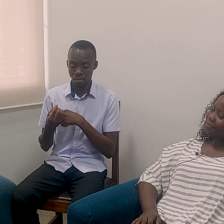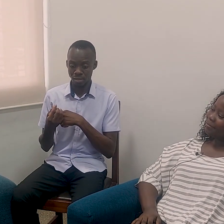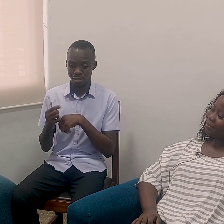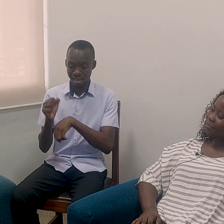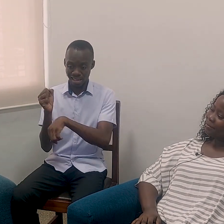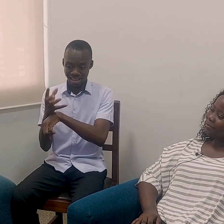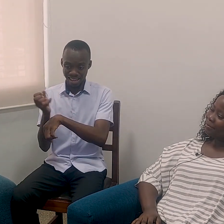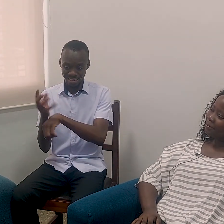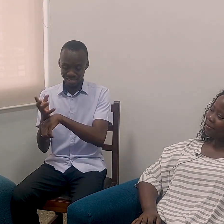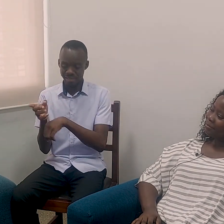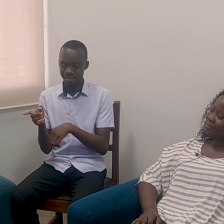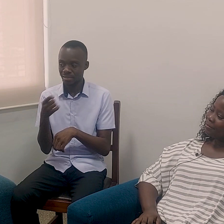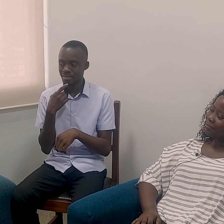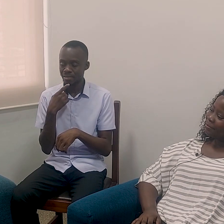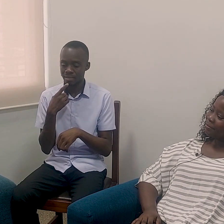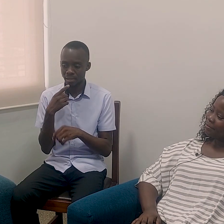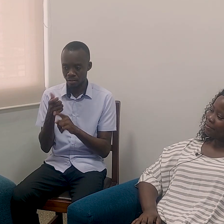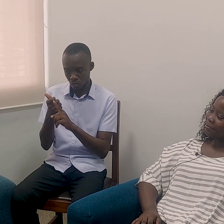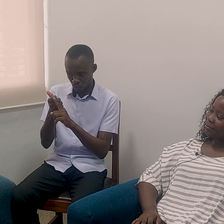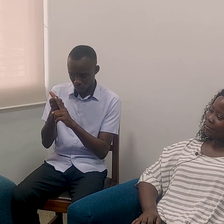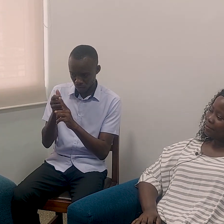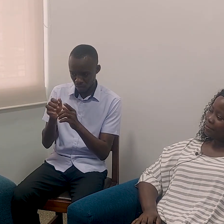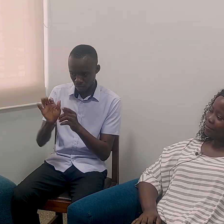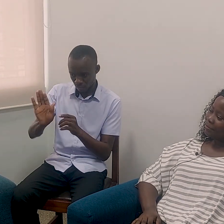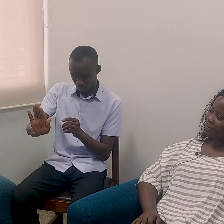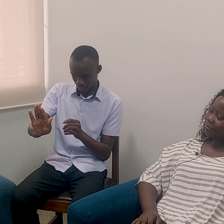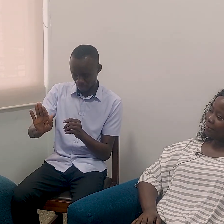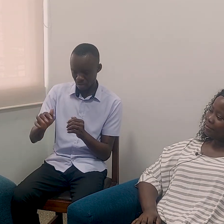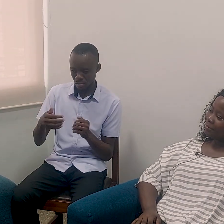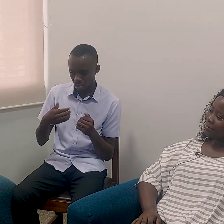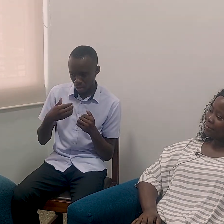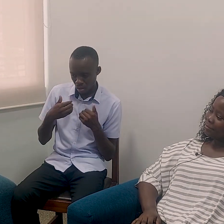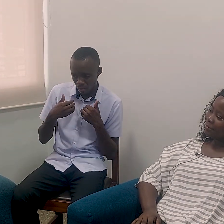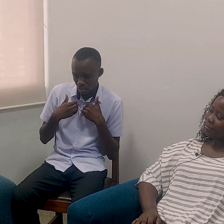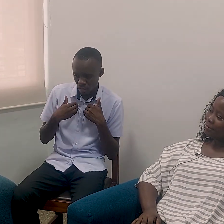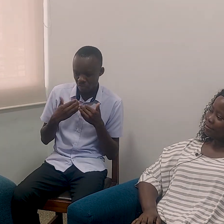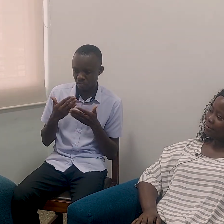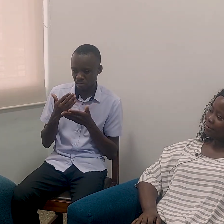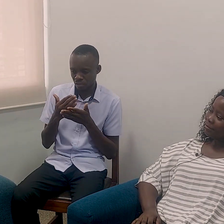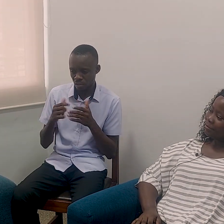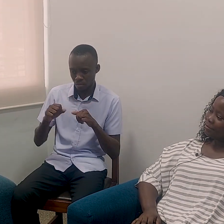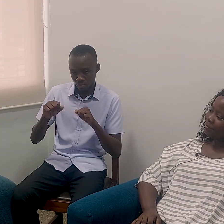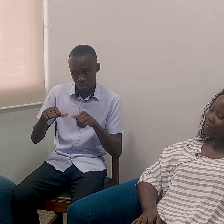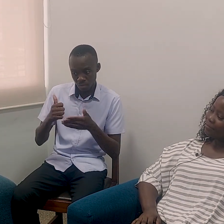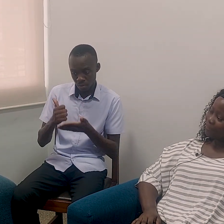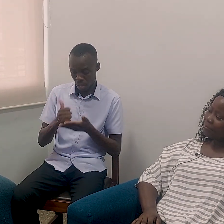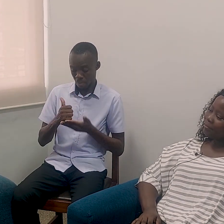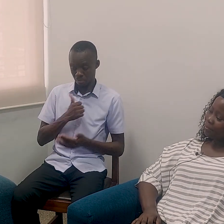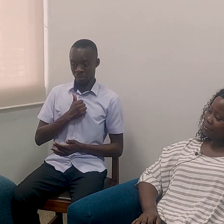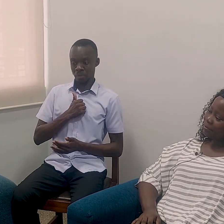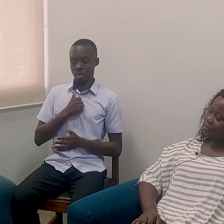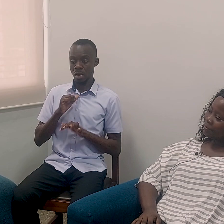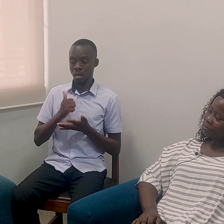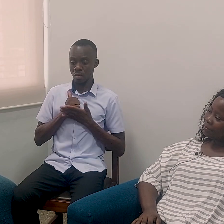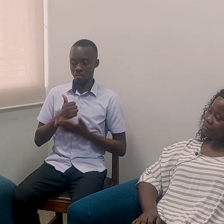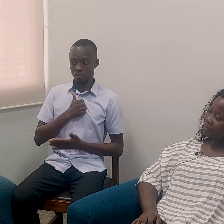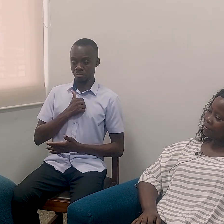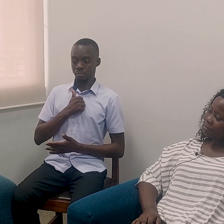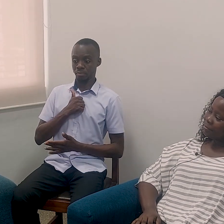the goals, you as an individual already have the capacity to help yourself, right? So the goal of